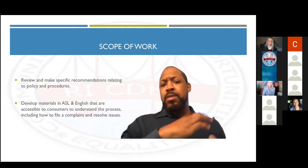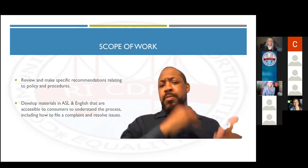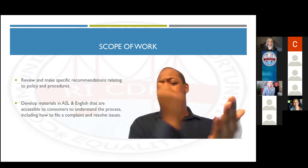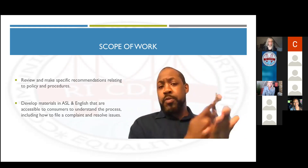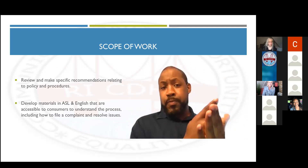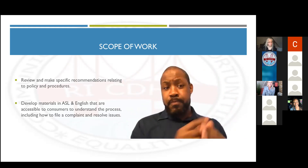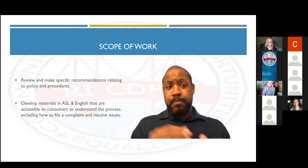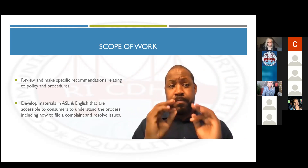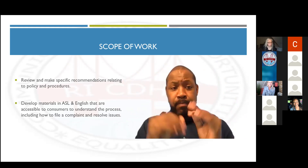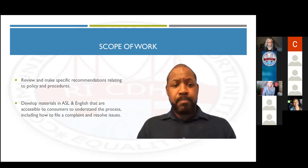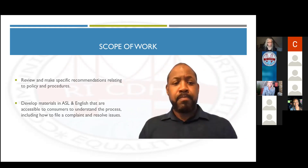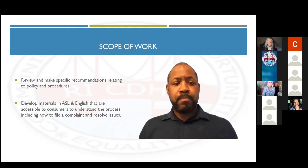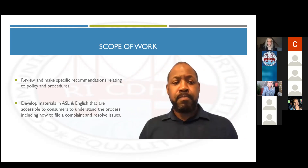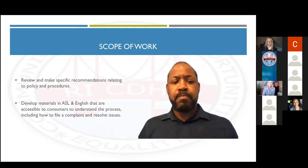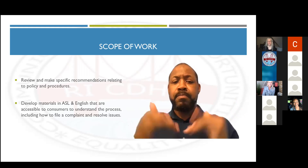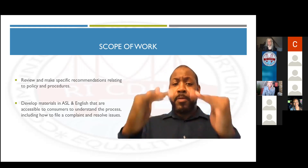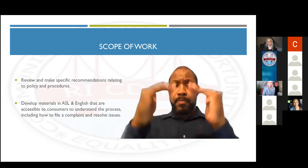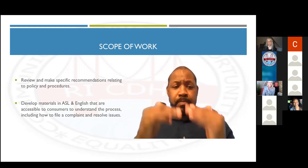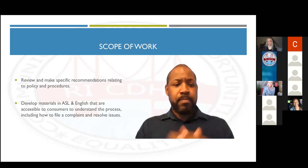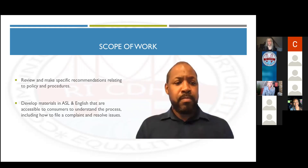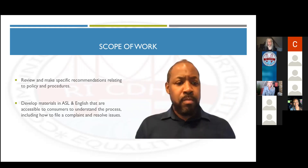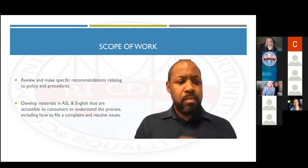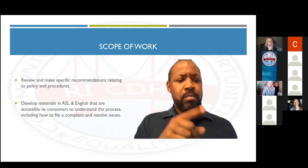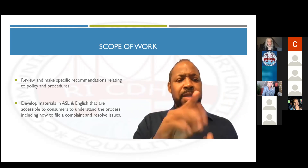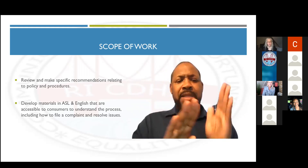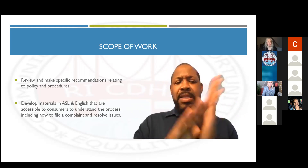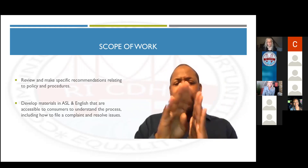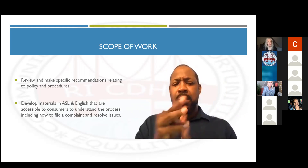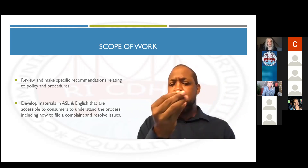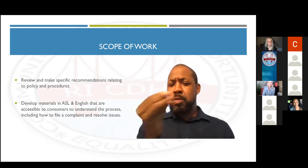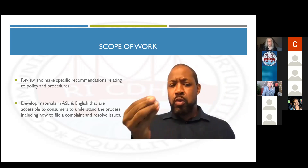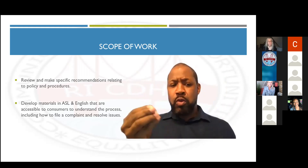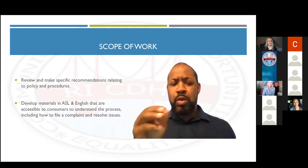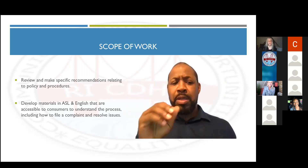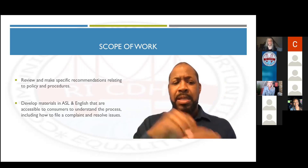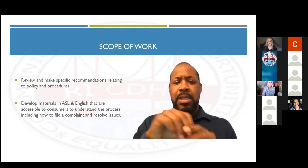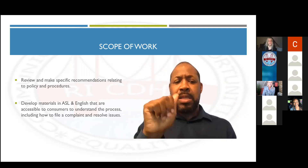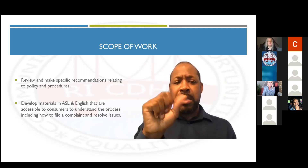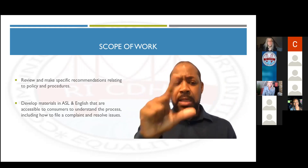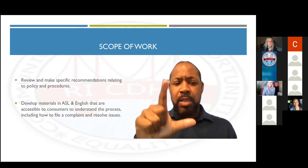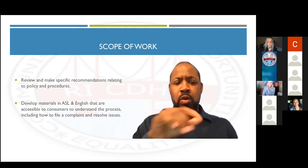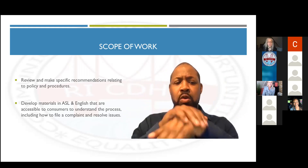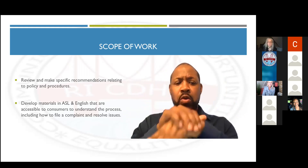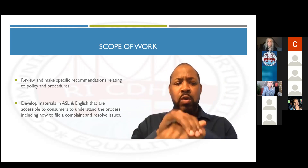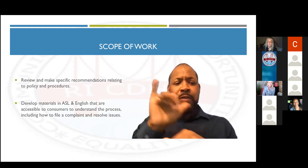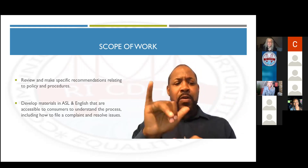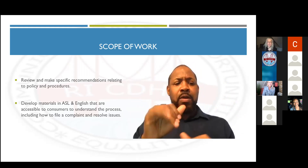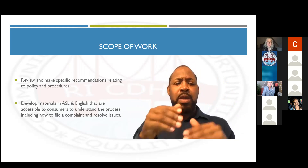So based on your observations and your feedback, we could make those changes. Second, here is develop materials in ASL